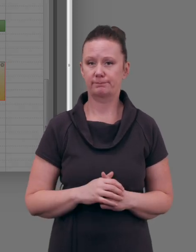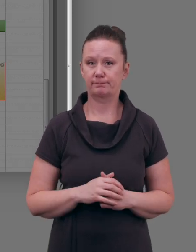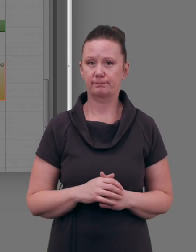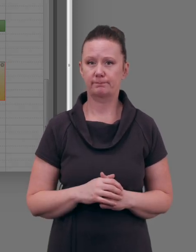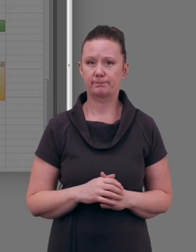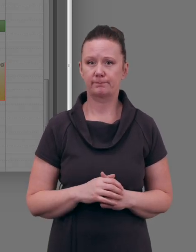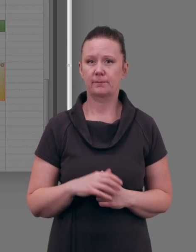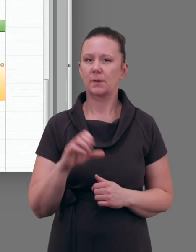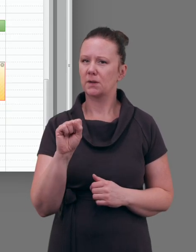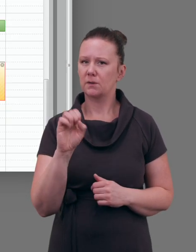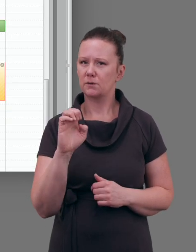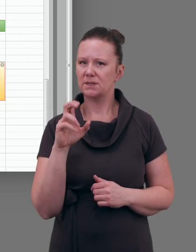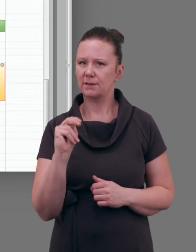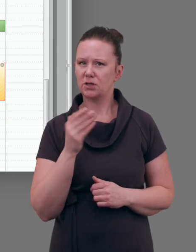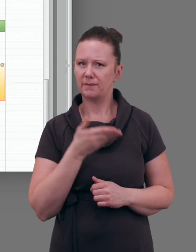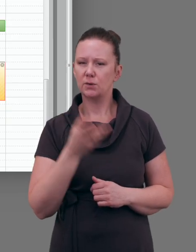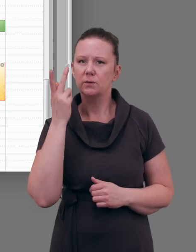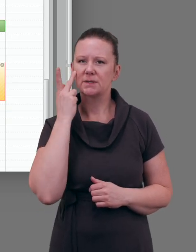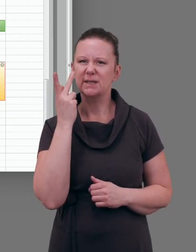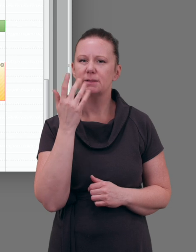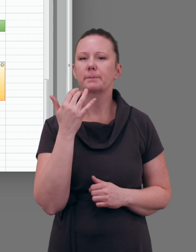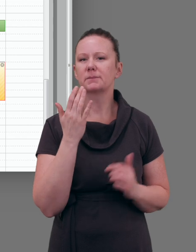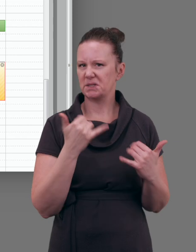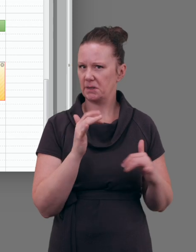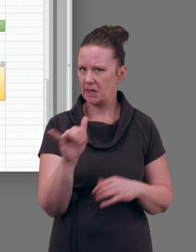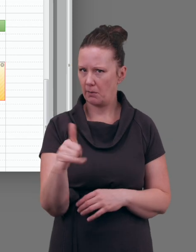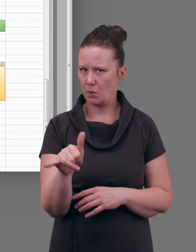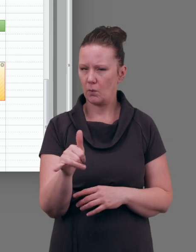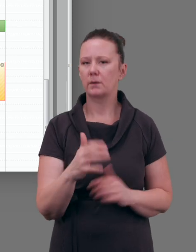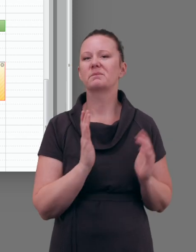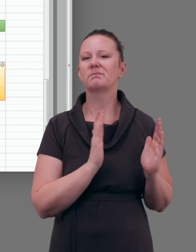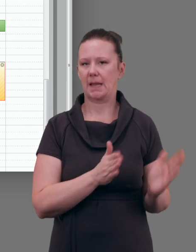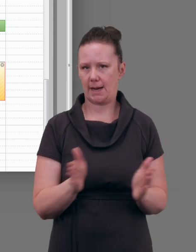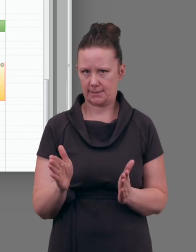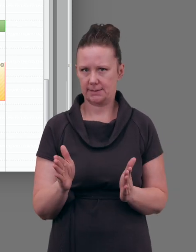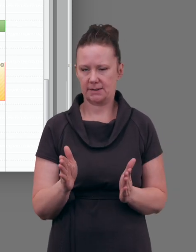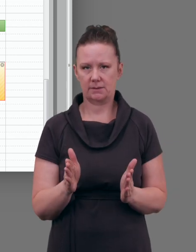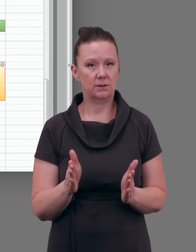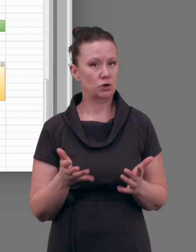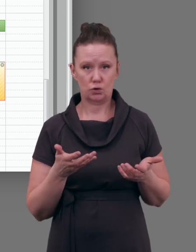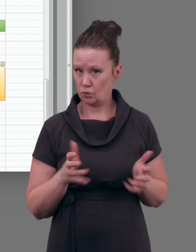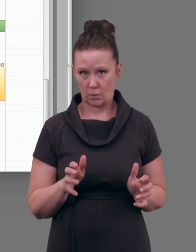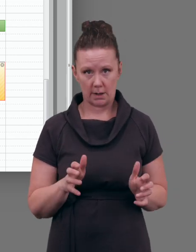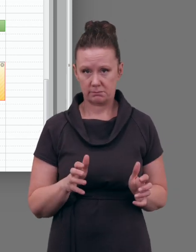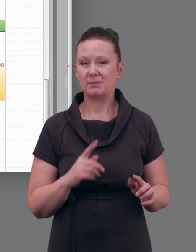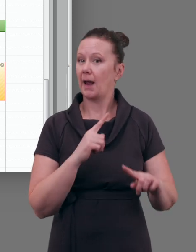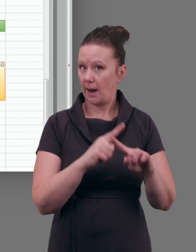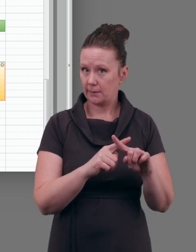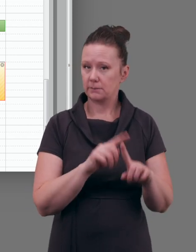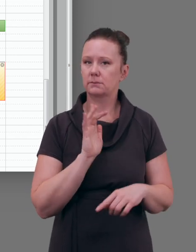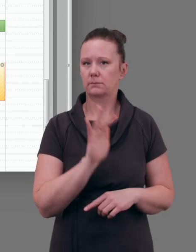The section will remain as planned on your schedule. You can remove the section from your plan by clicking the X beside the